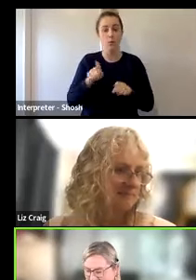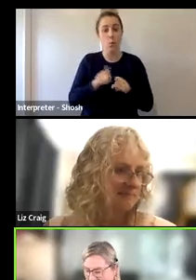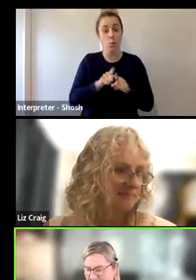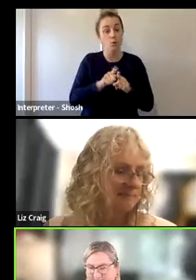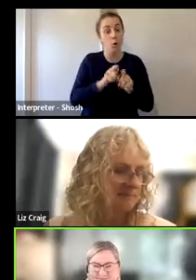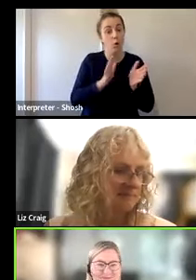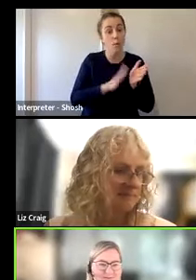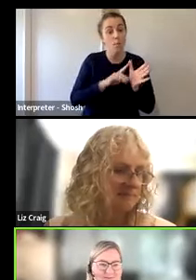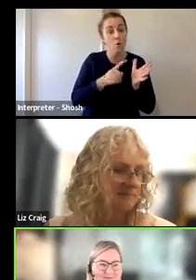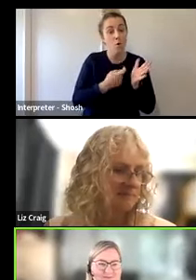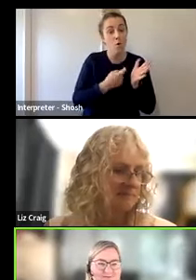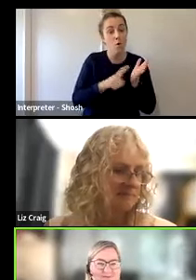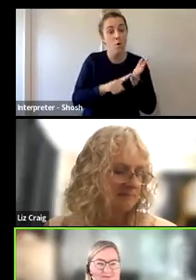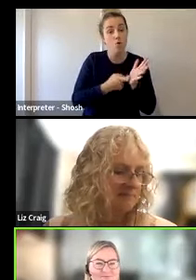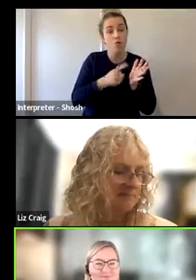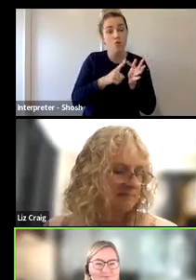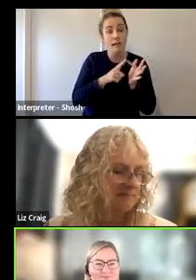Maureen.